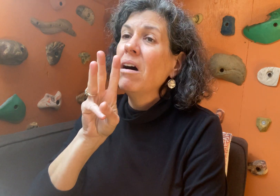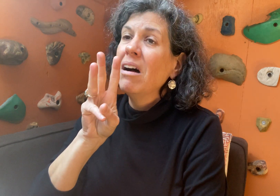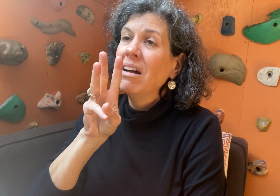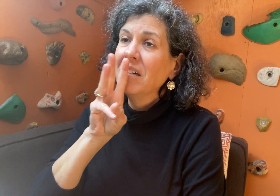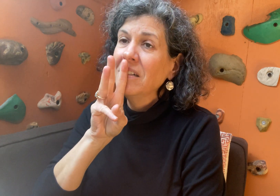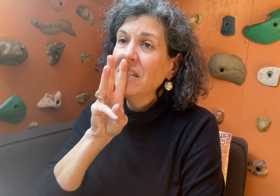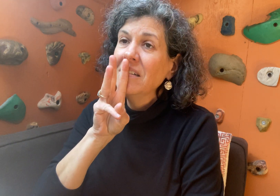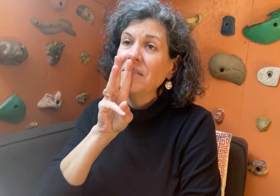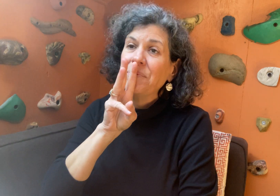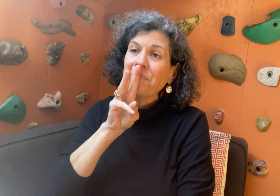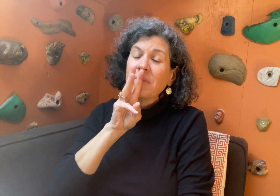Water,